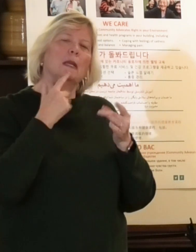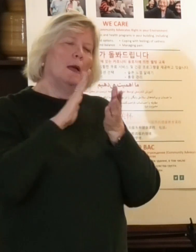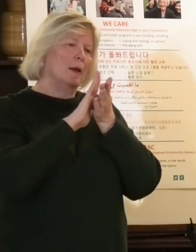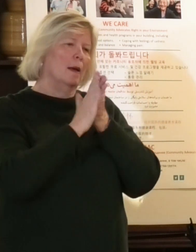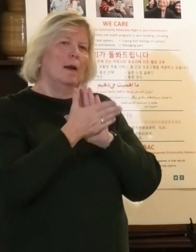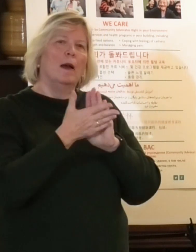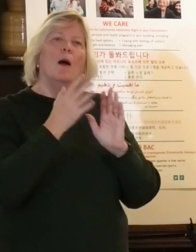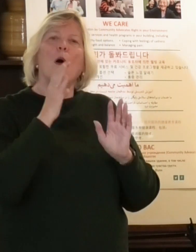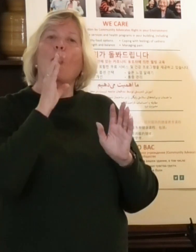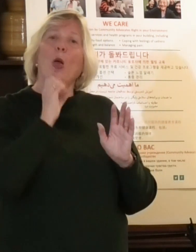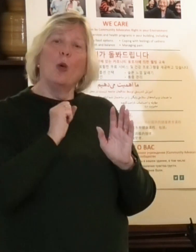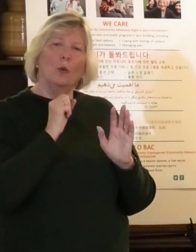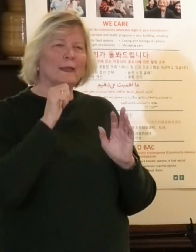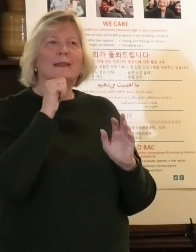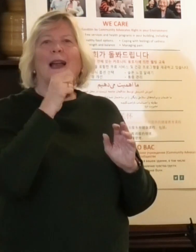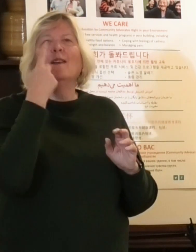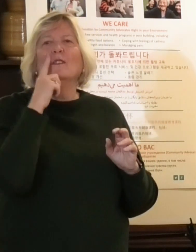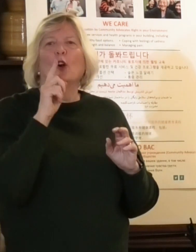isn't for sissies.